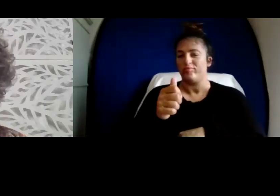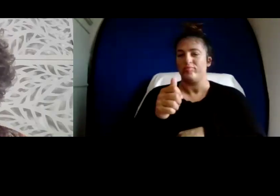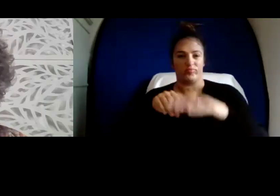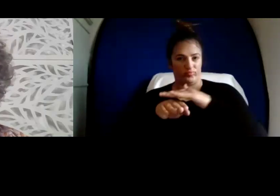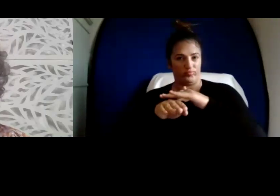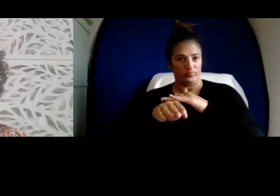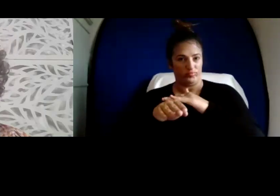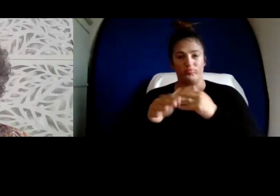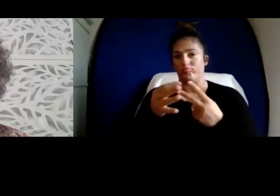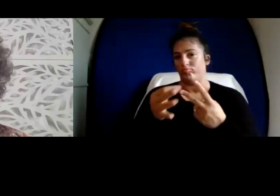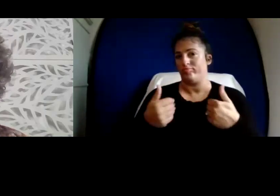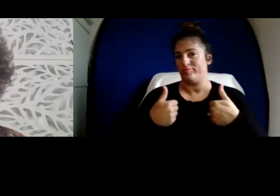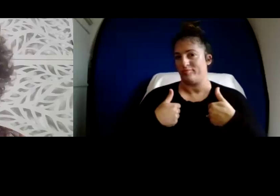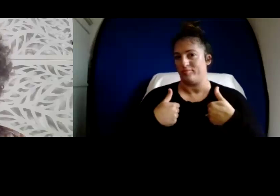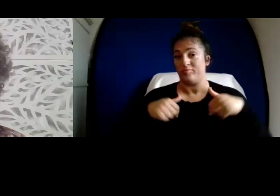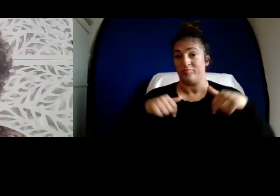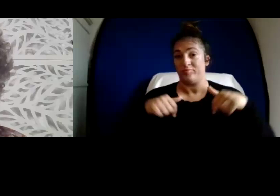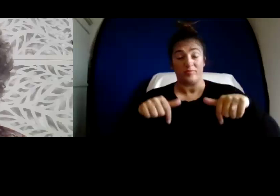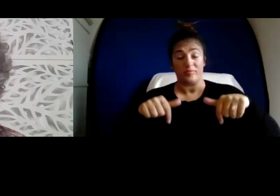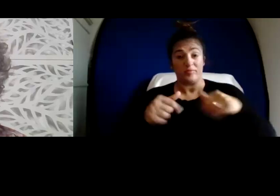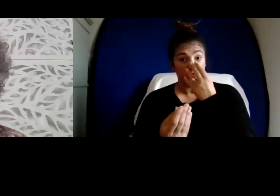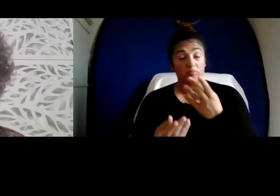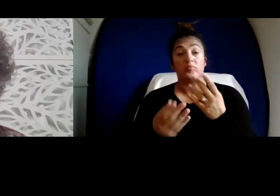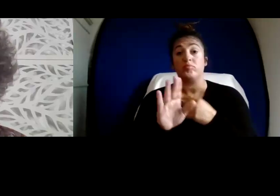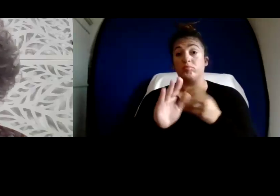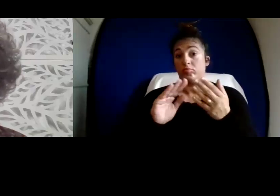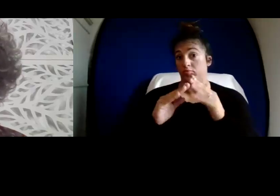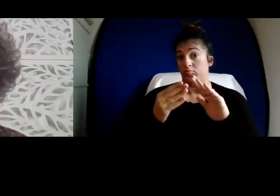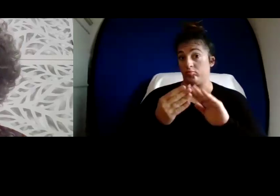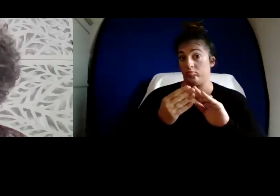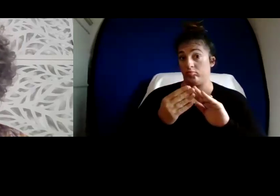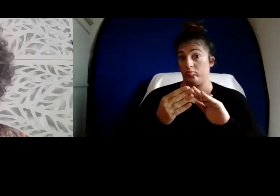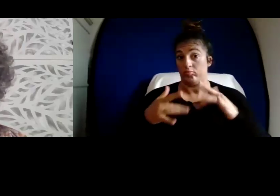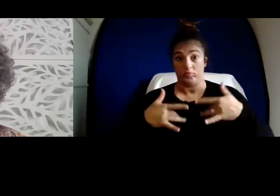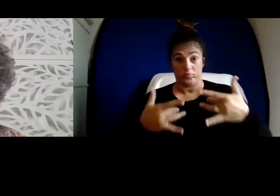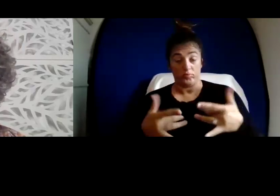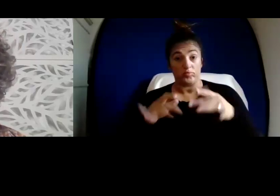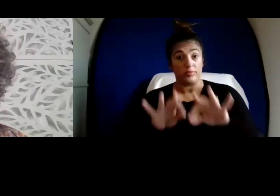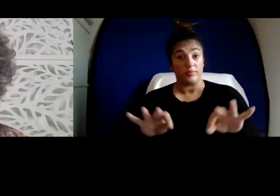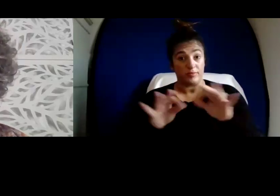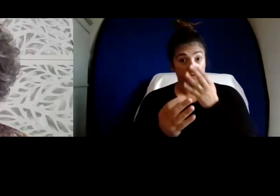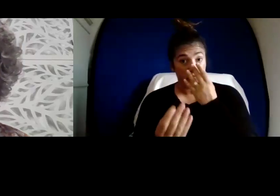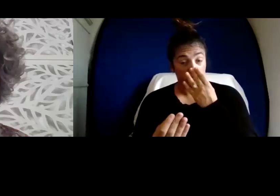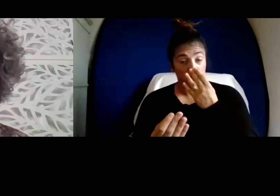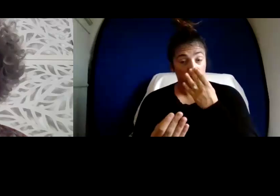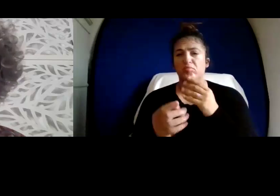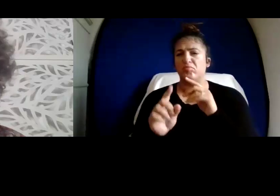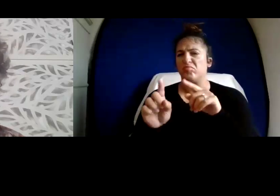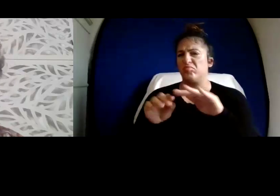Inform Your Community, we offer fun events that talk about important information, and you can check us out at